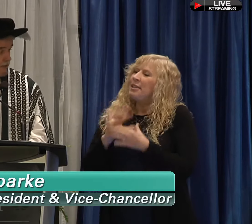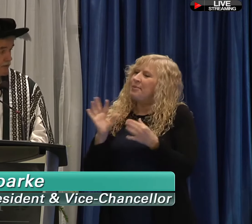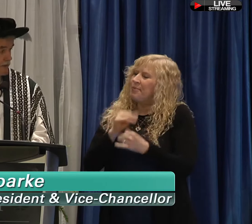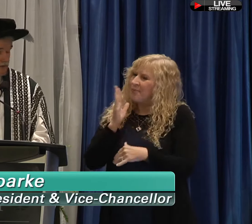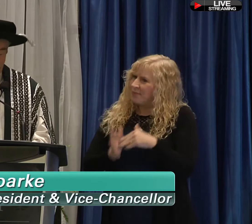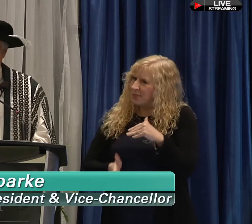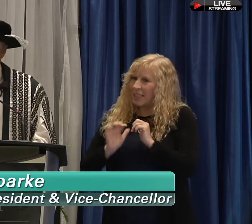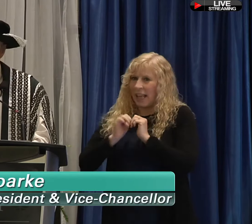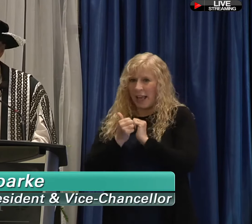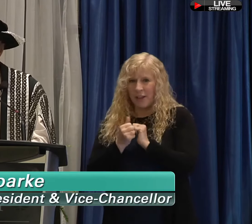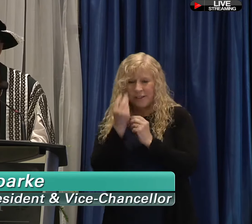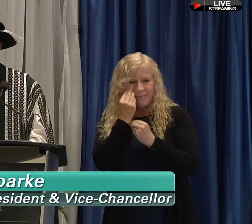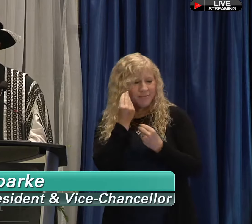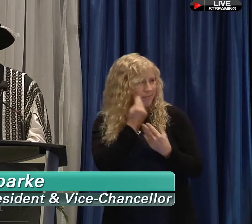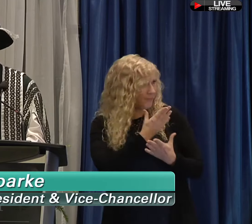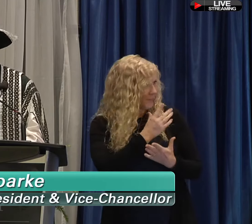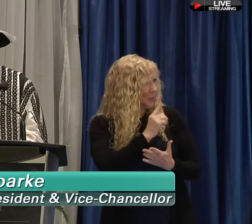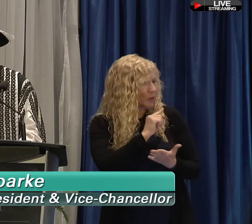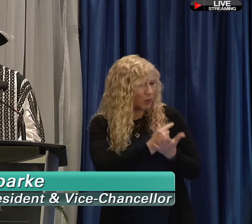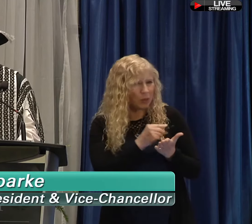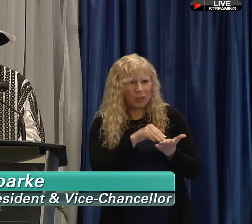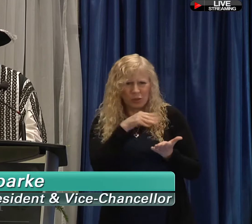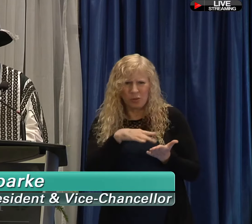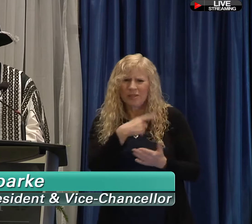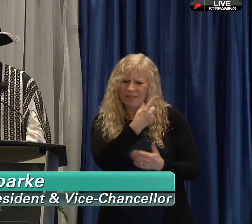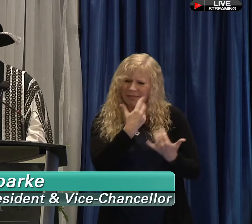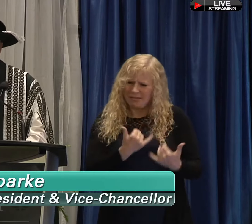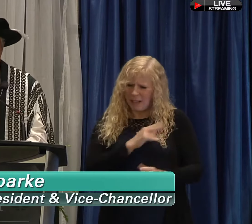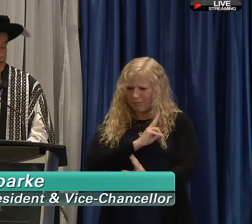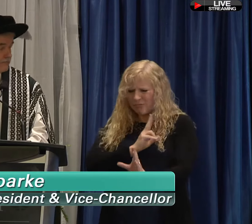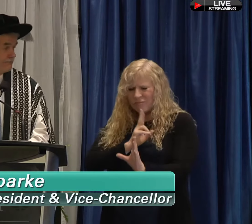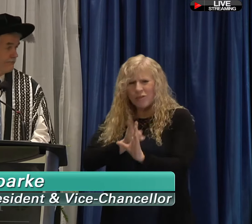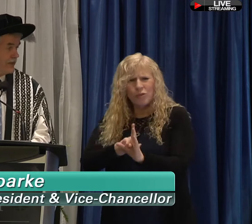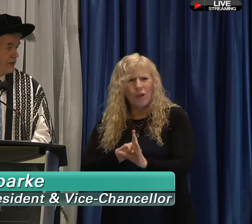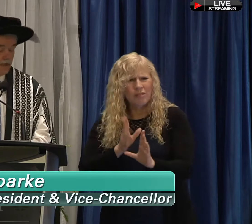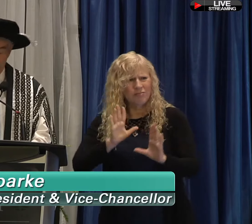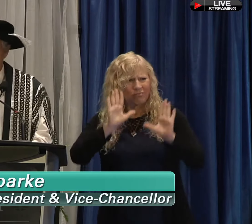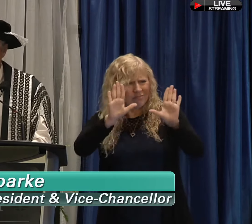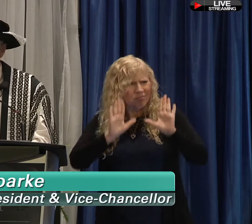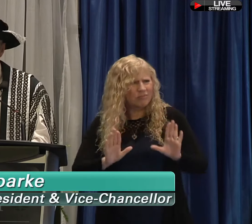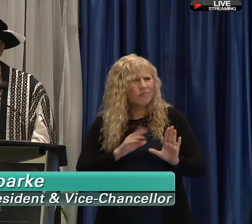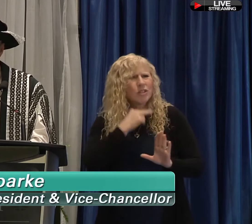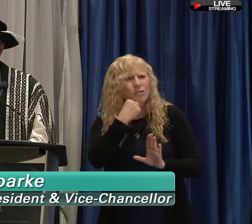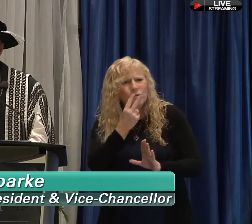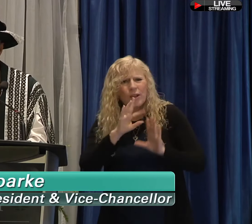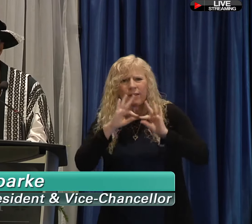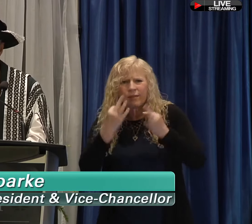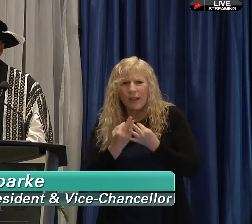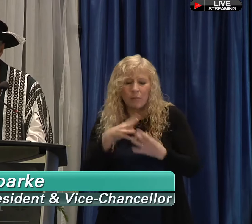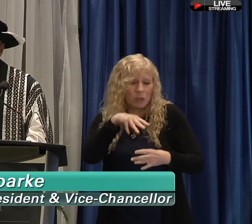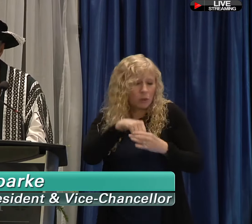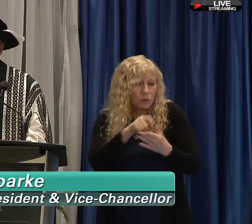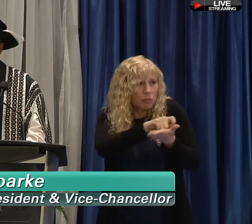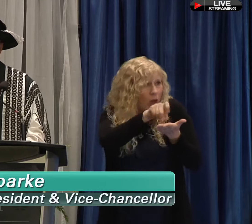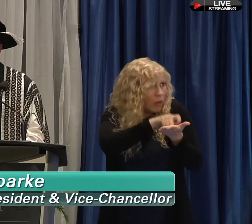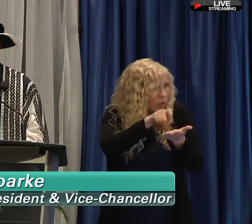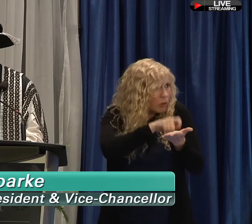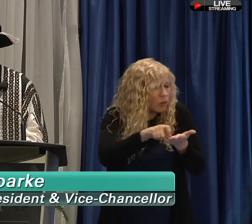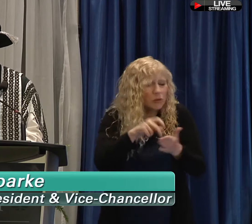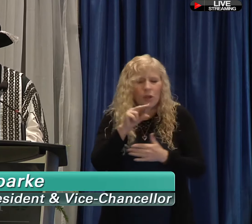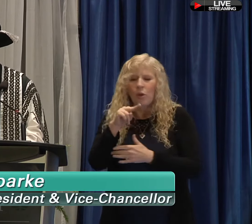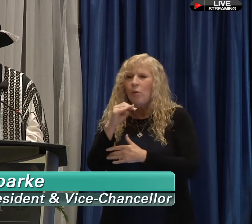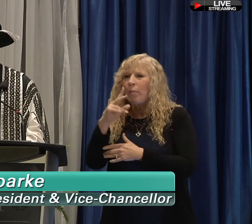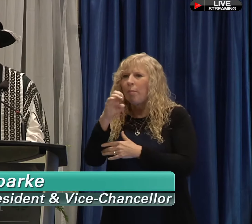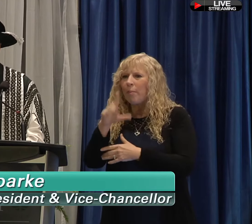our graduates that you are joining a prestigious Trent family. It includes famous authors, Nobel